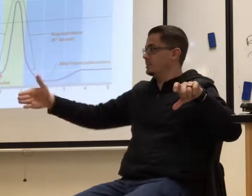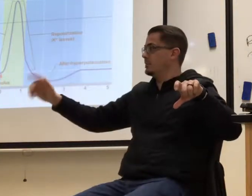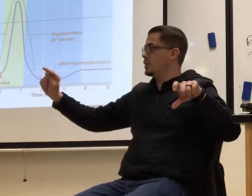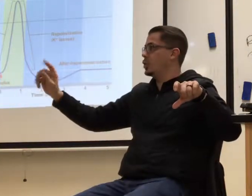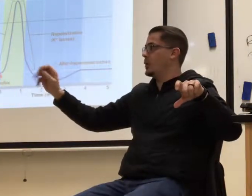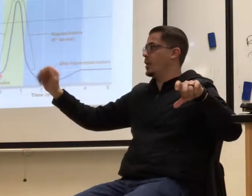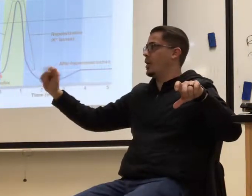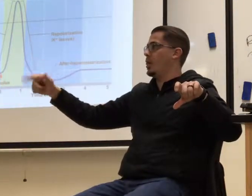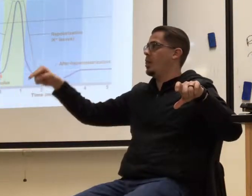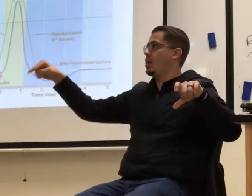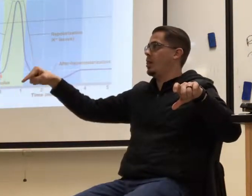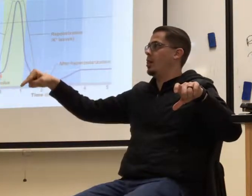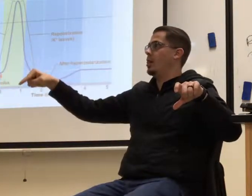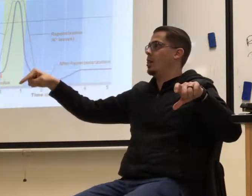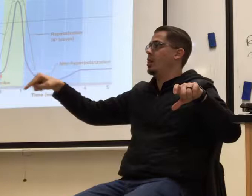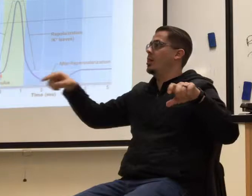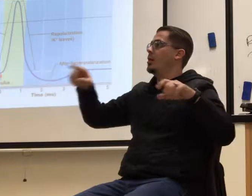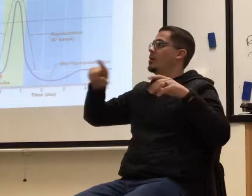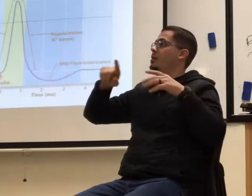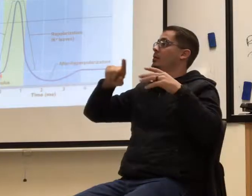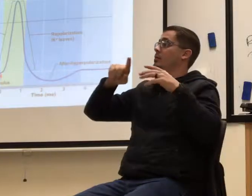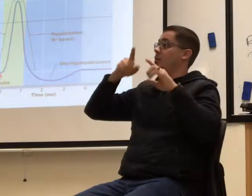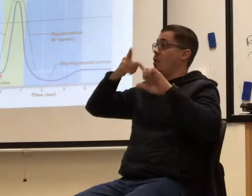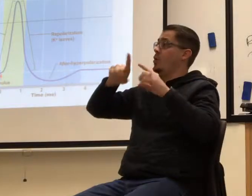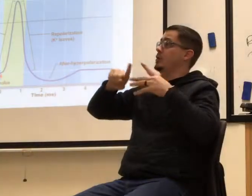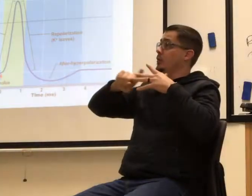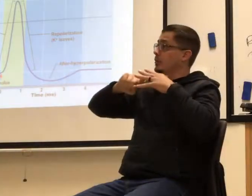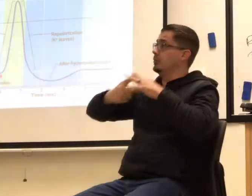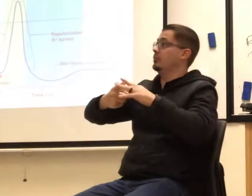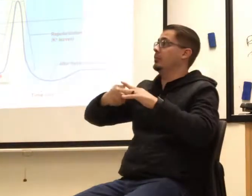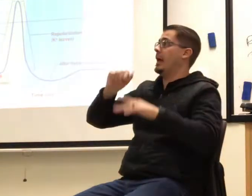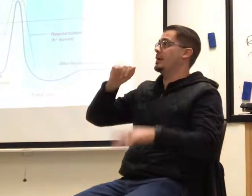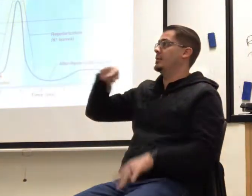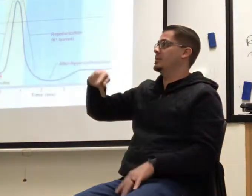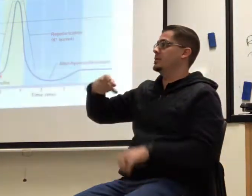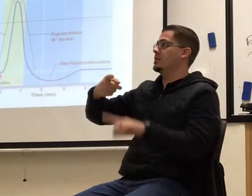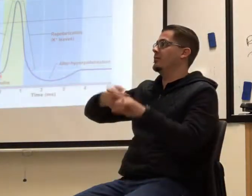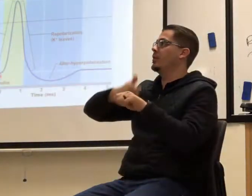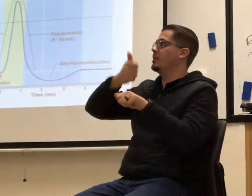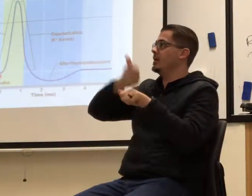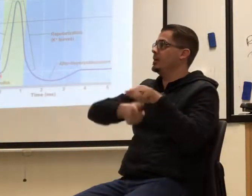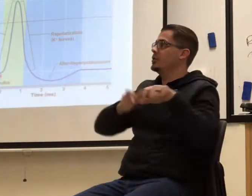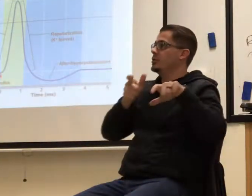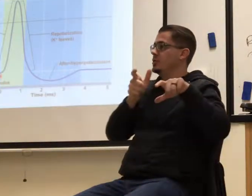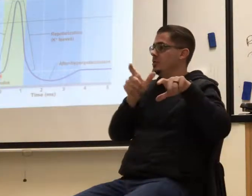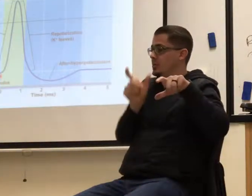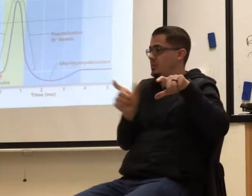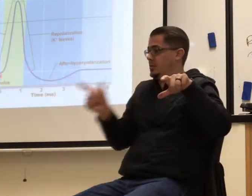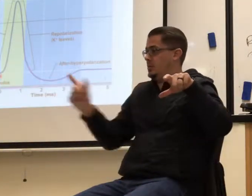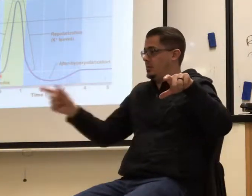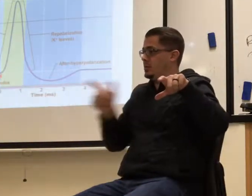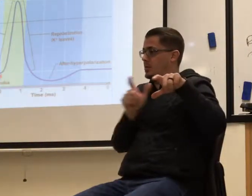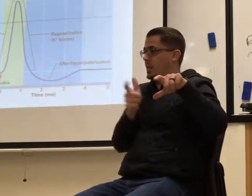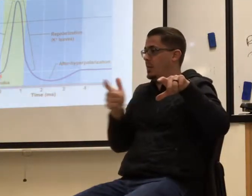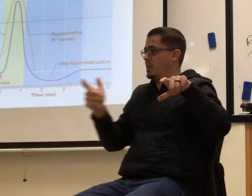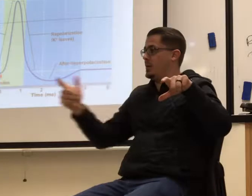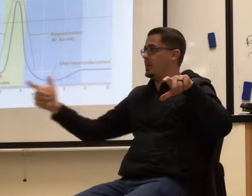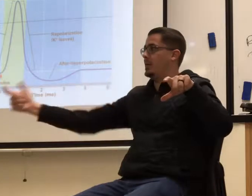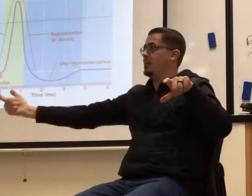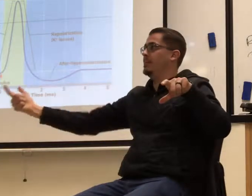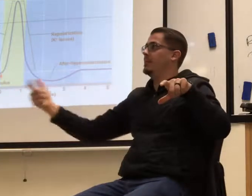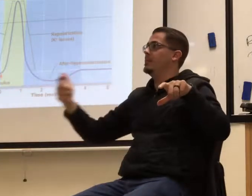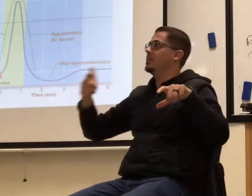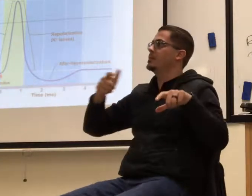goal is to propagate the action potential from each segment all the way to the end here. So